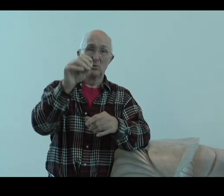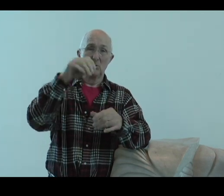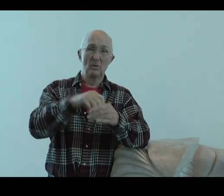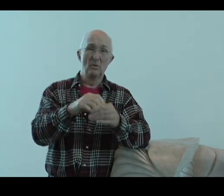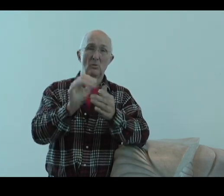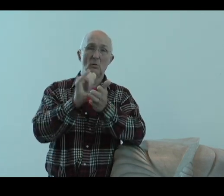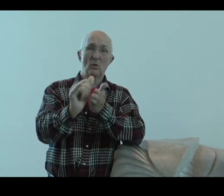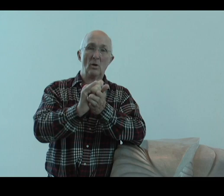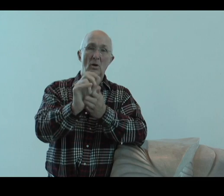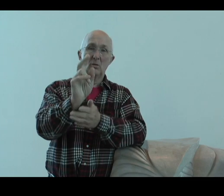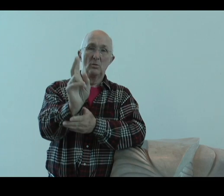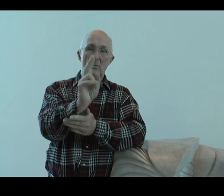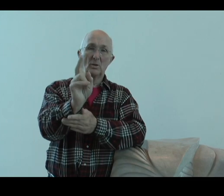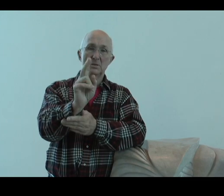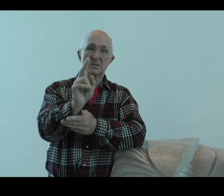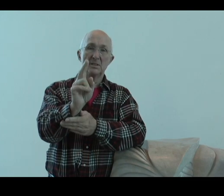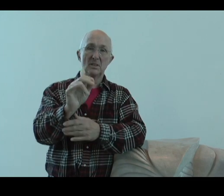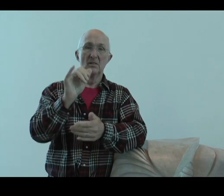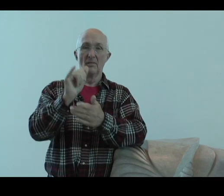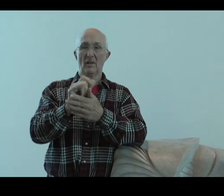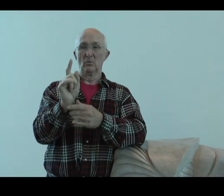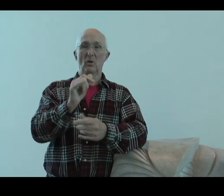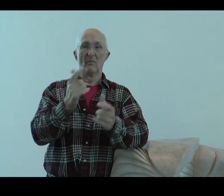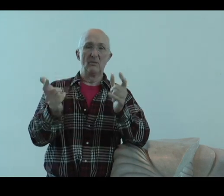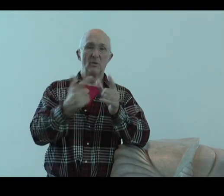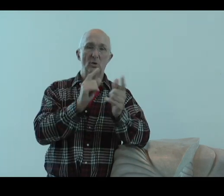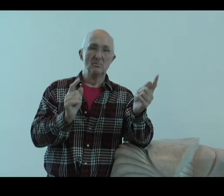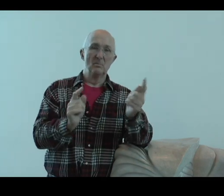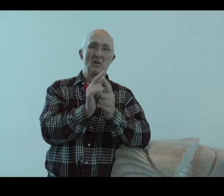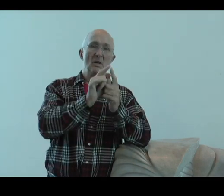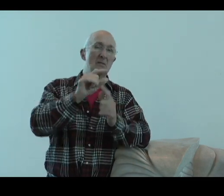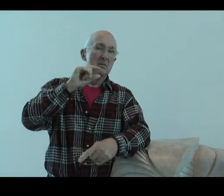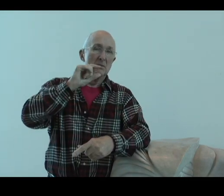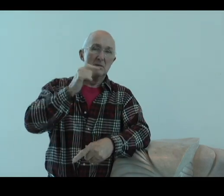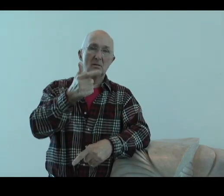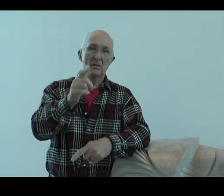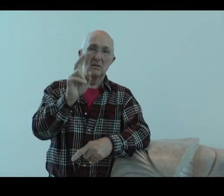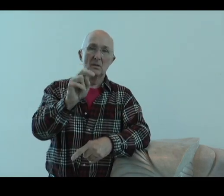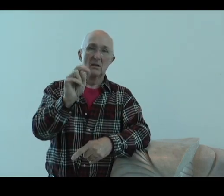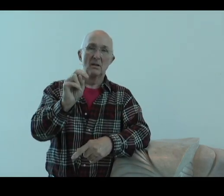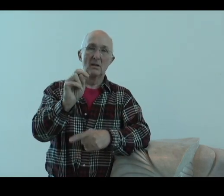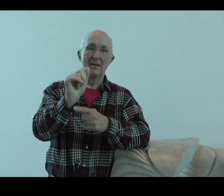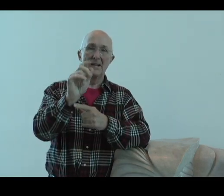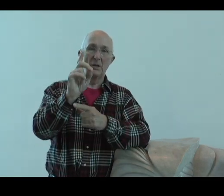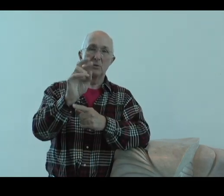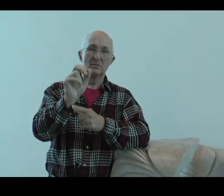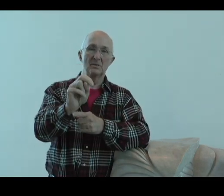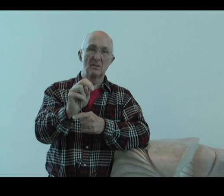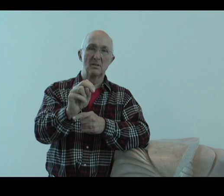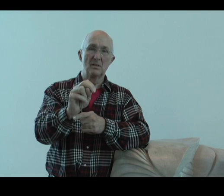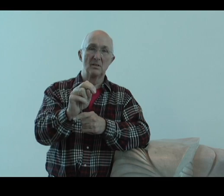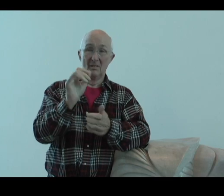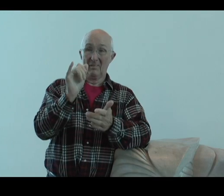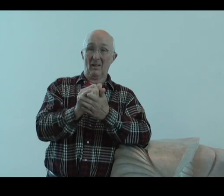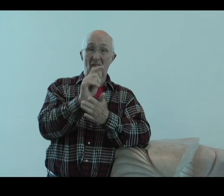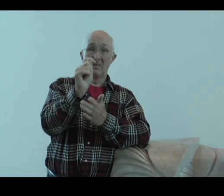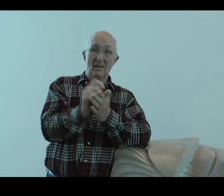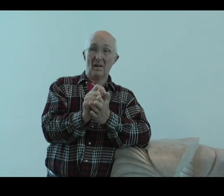in 1972 at NYU, New York University, and that's where I first met Glenn Anderson. At